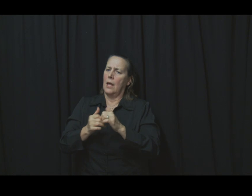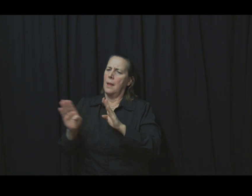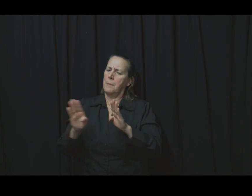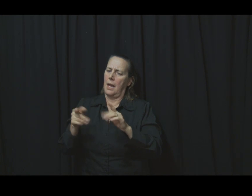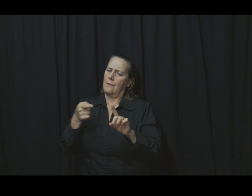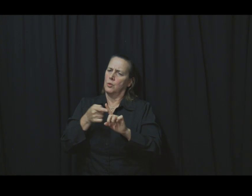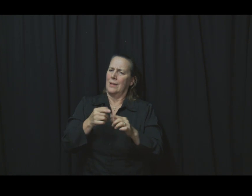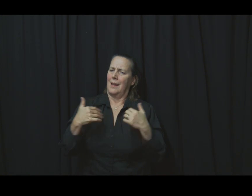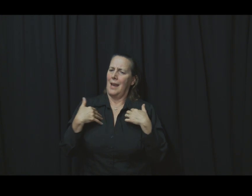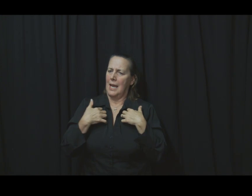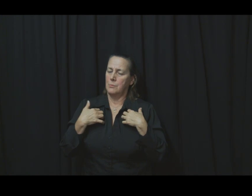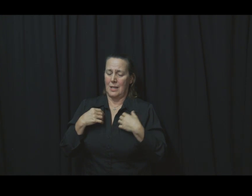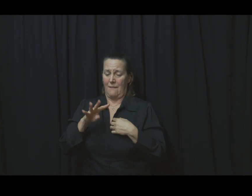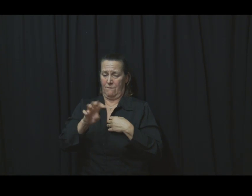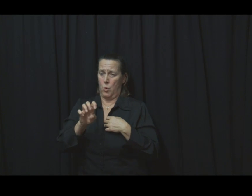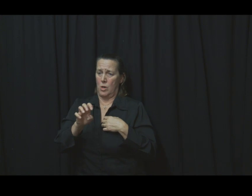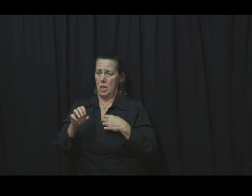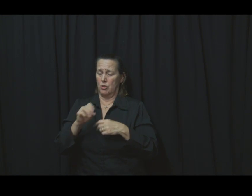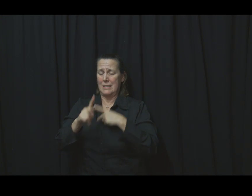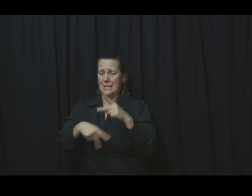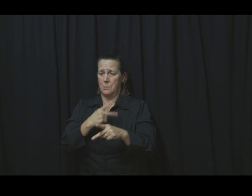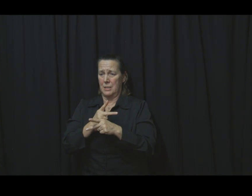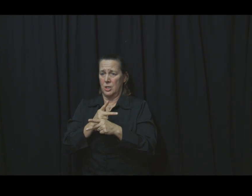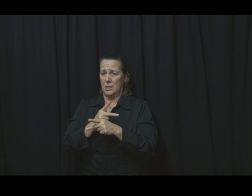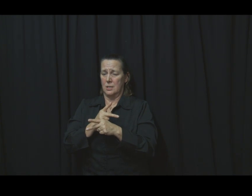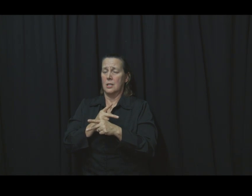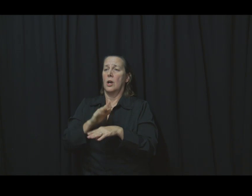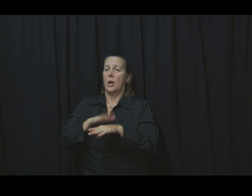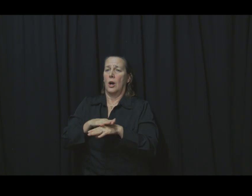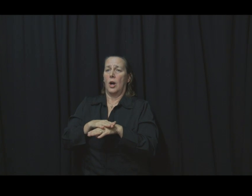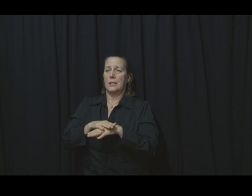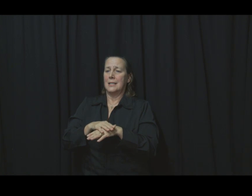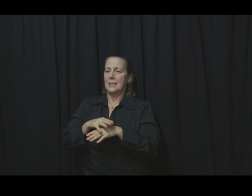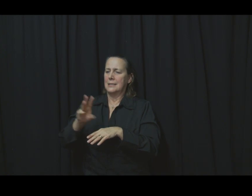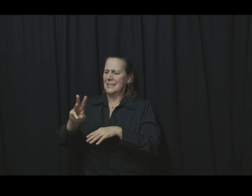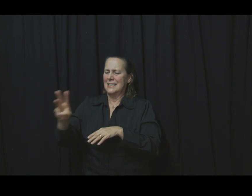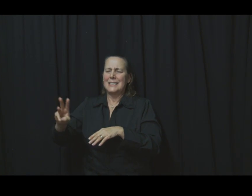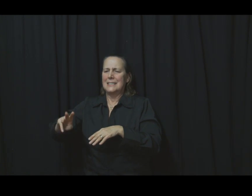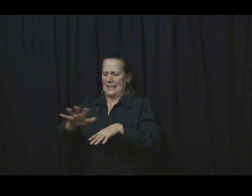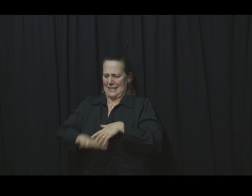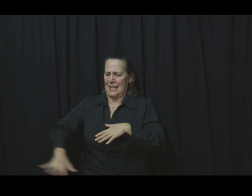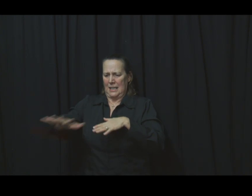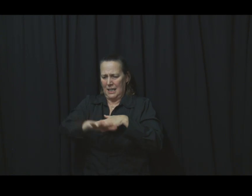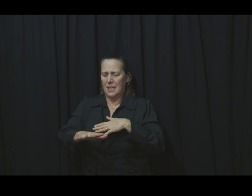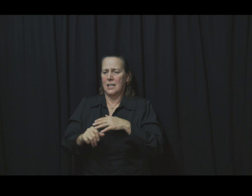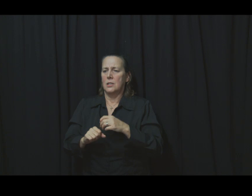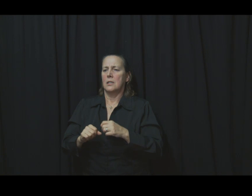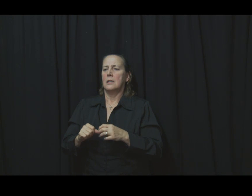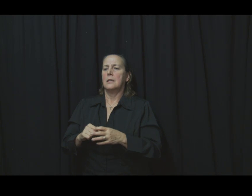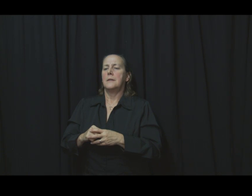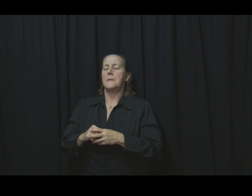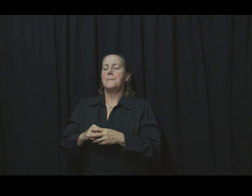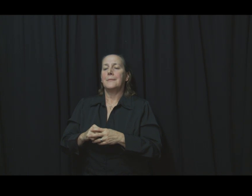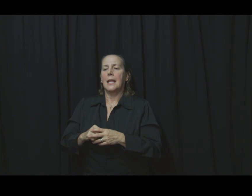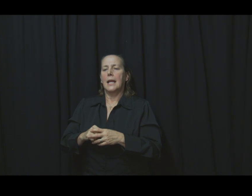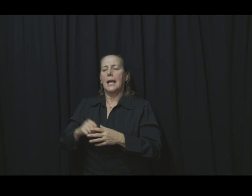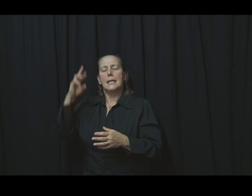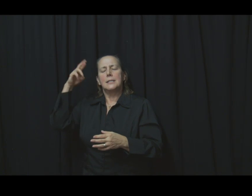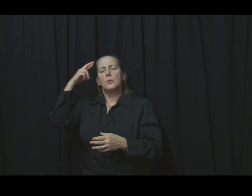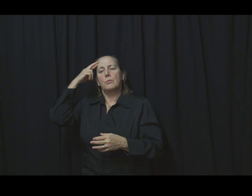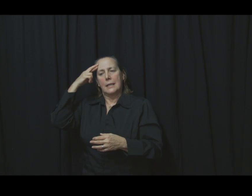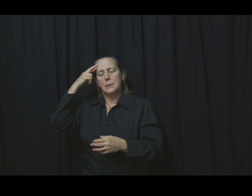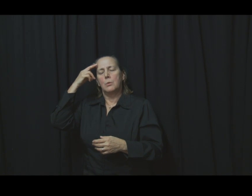They have 400 species on 163 acres, 66 hectares. Is it reasonable that Noah and